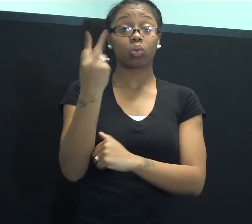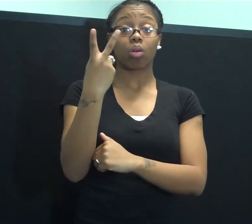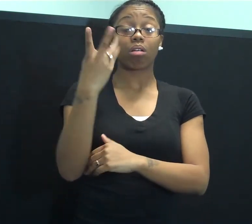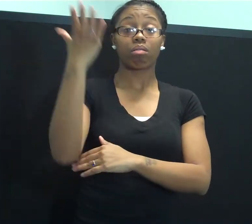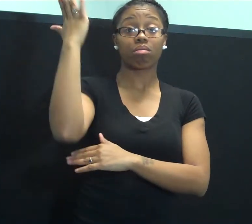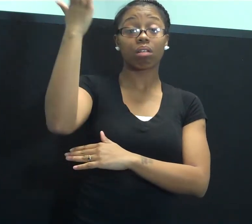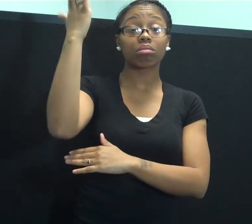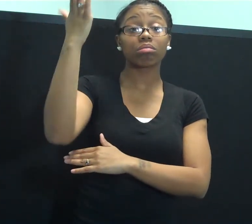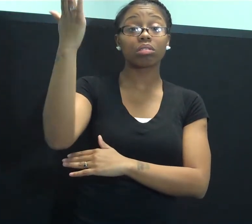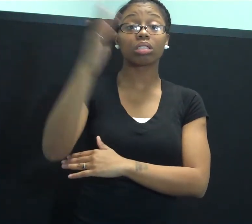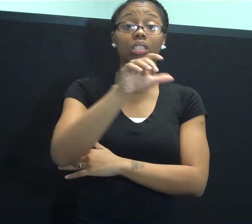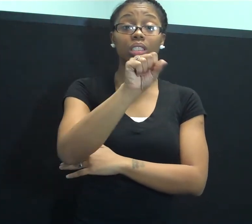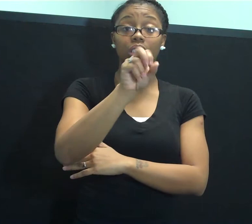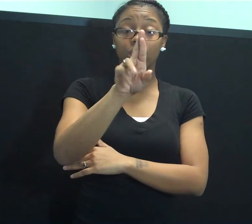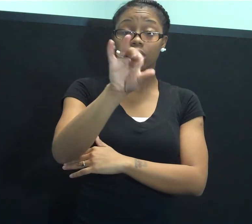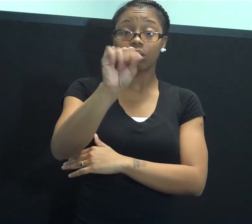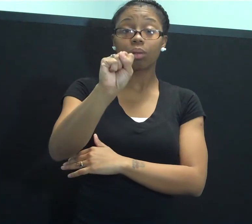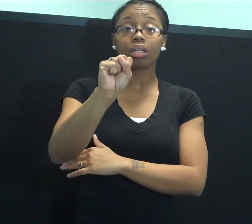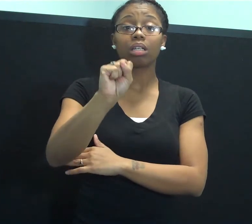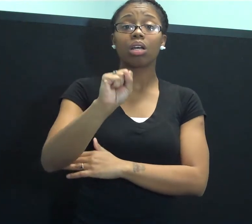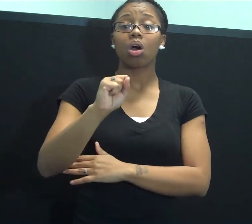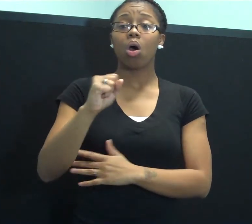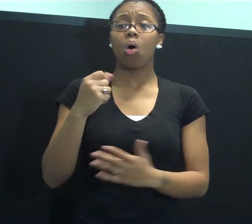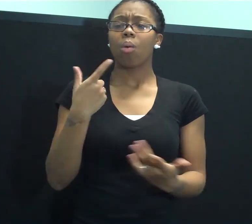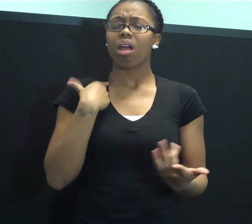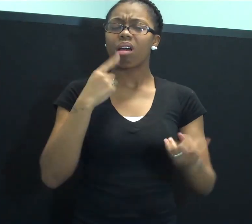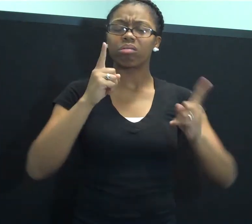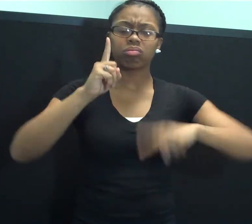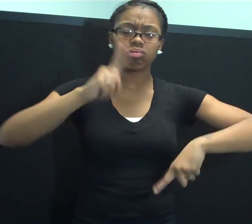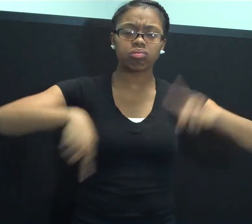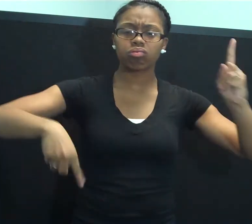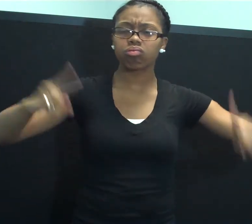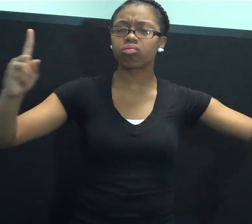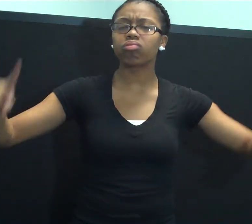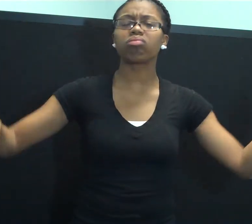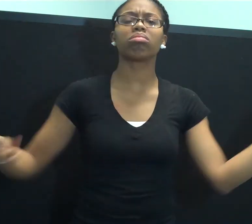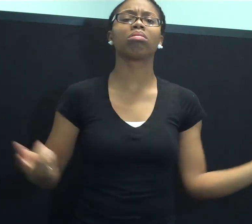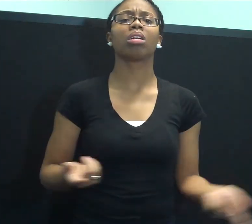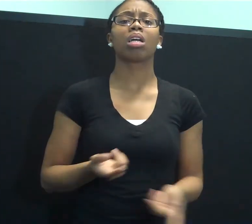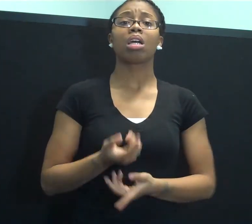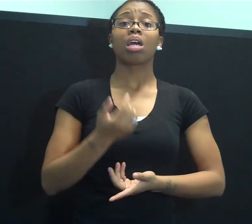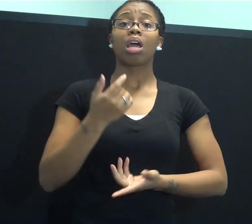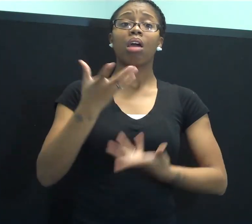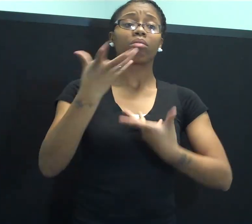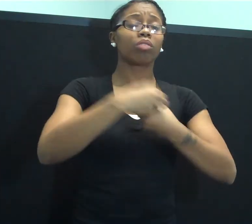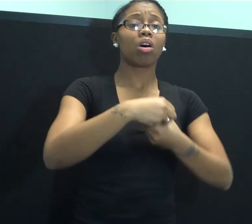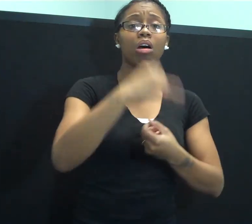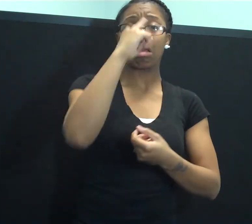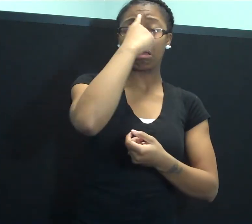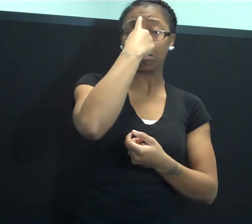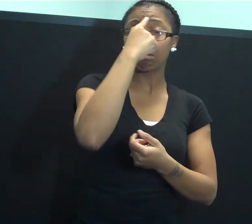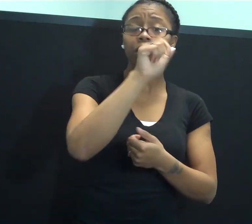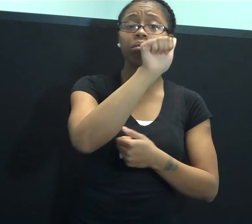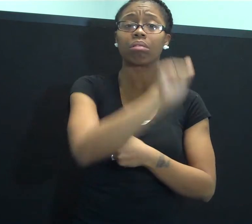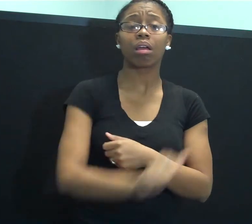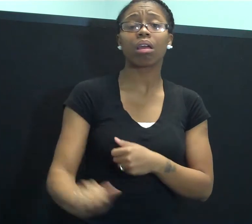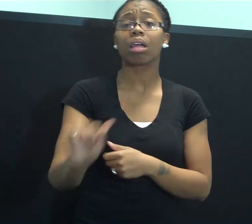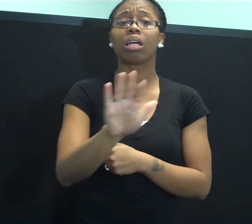we consider the astonishing varieties of Buddhism that evolved in India and elsewhere in Asia, we'll have to ask